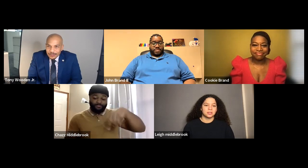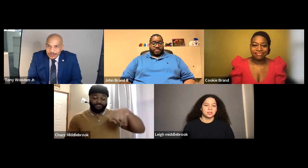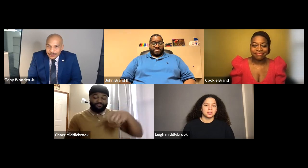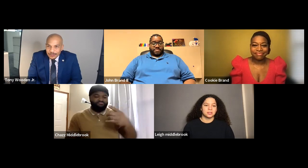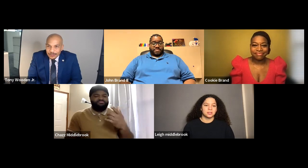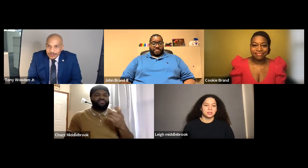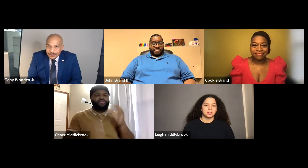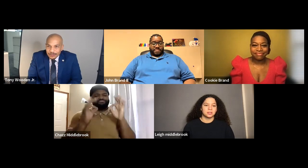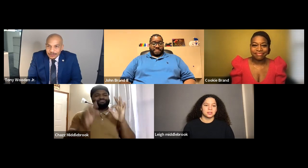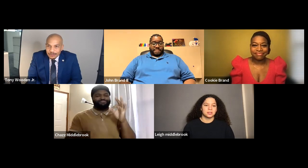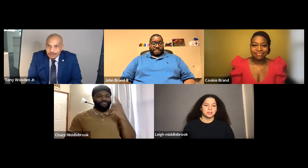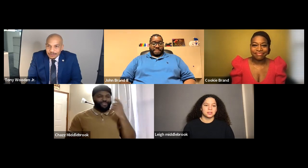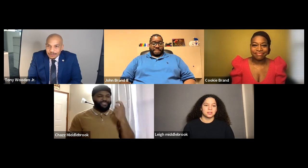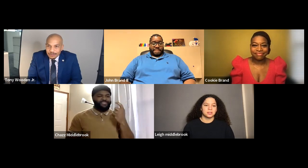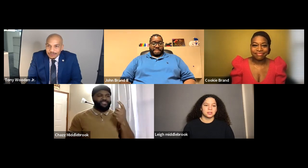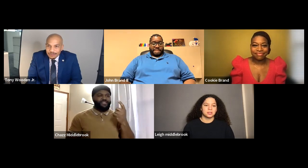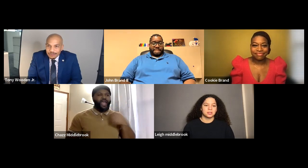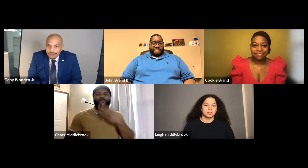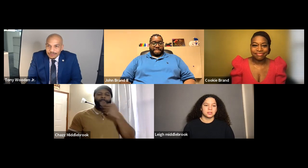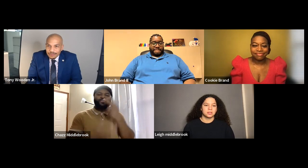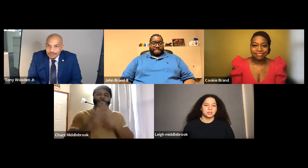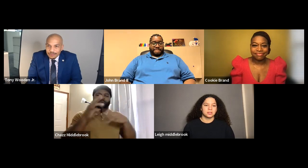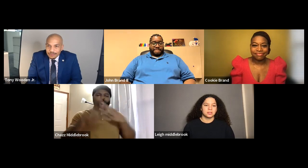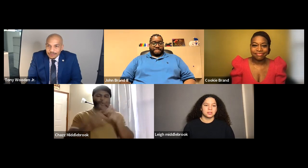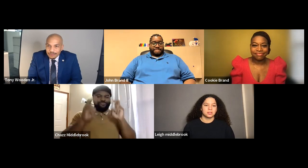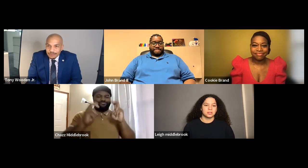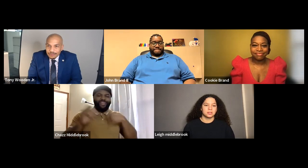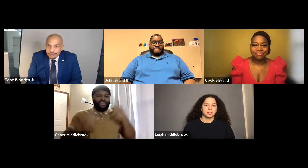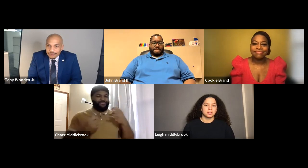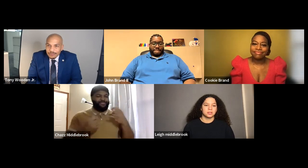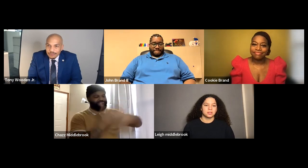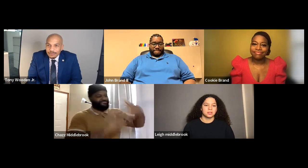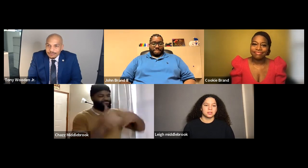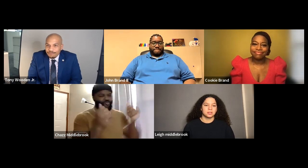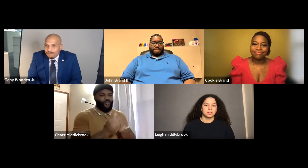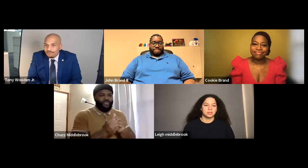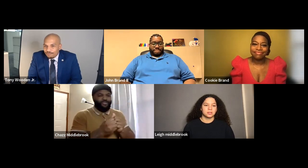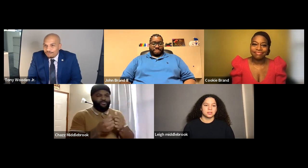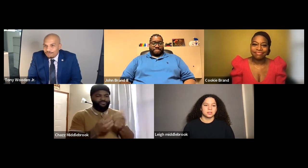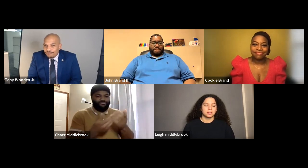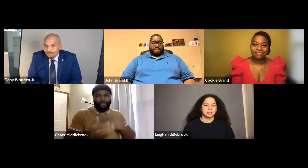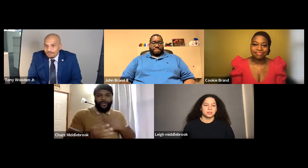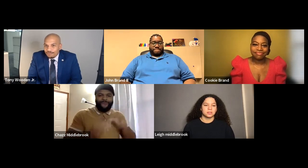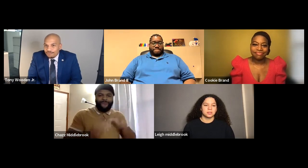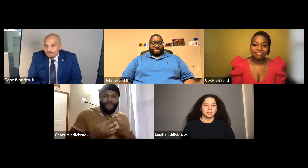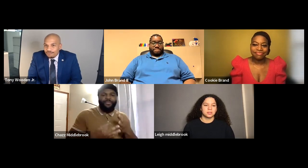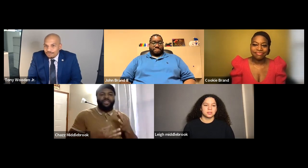remember being able to experience life with them. I had the best of both worlds, right? I could hang out with my